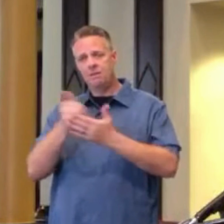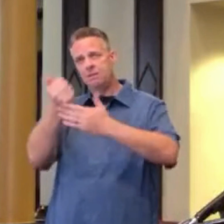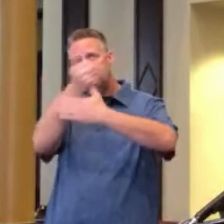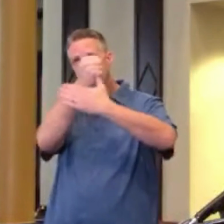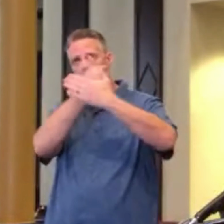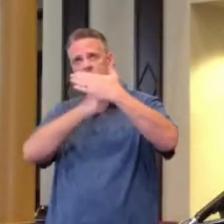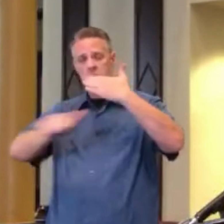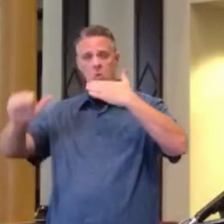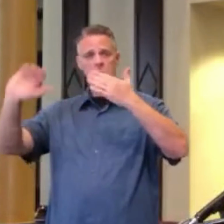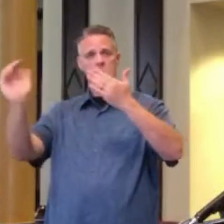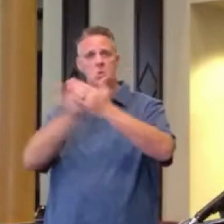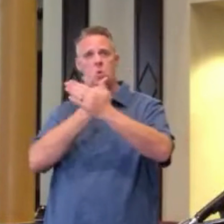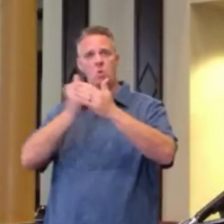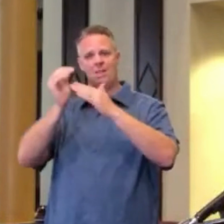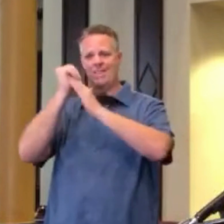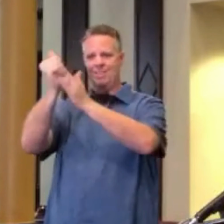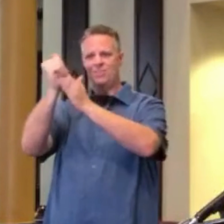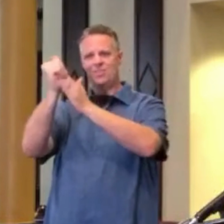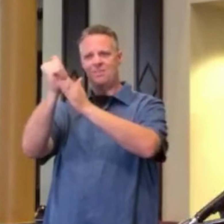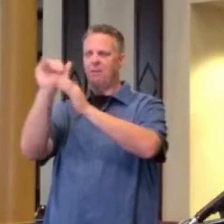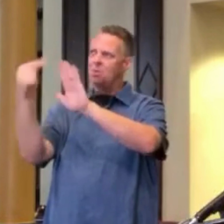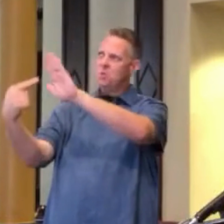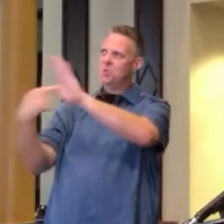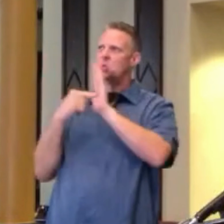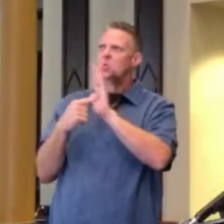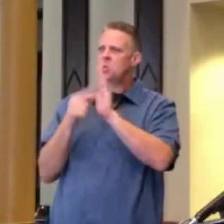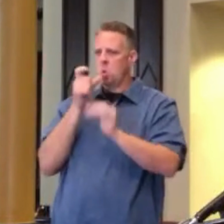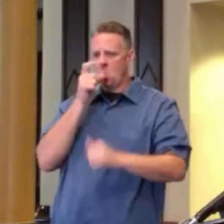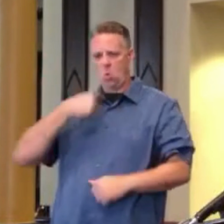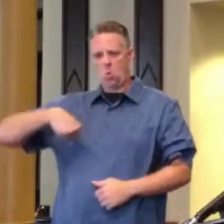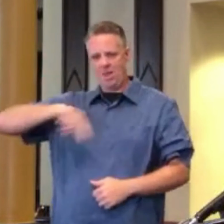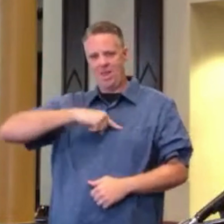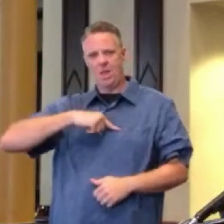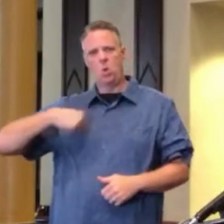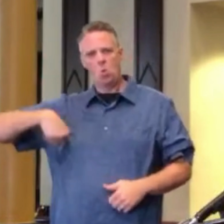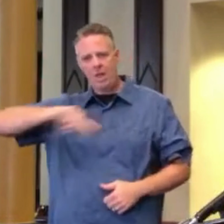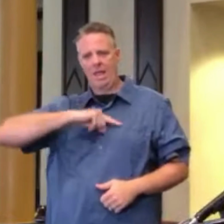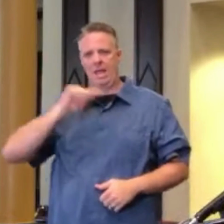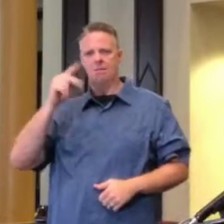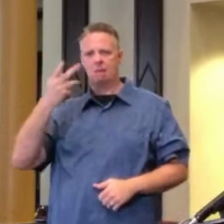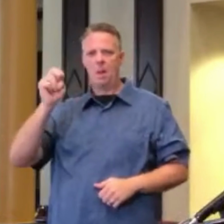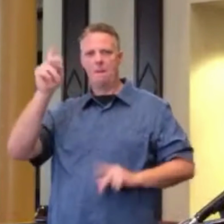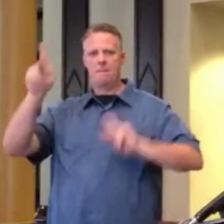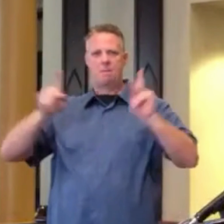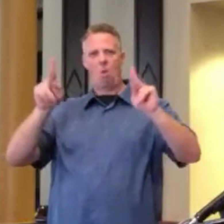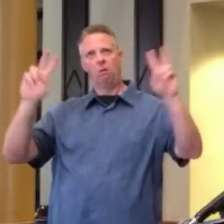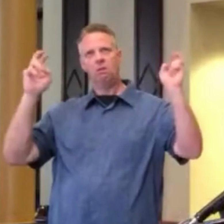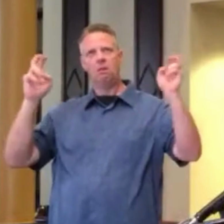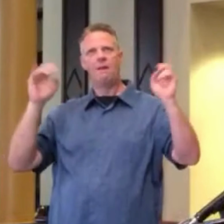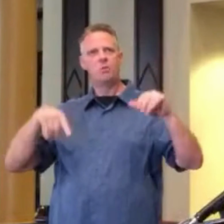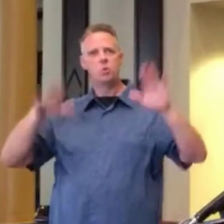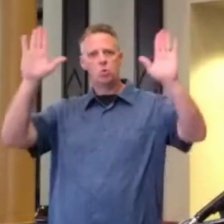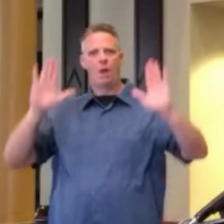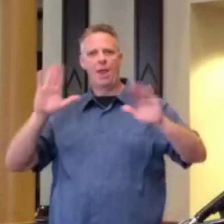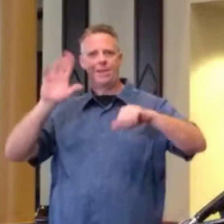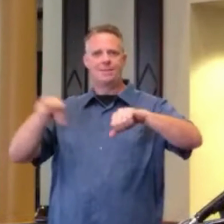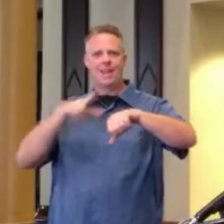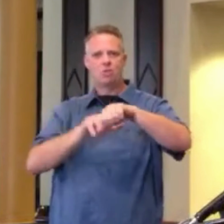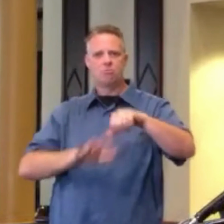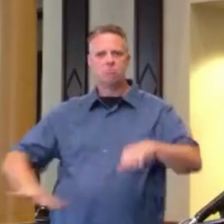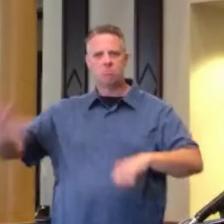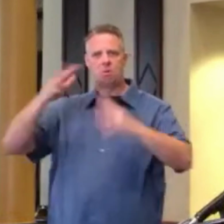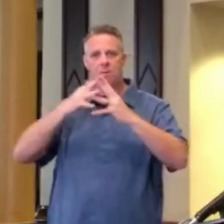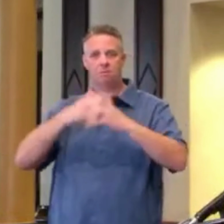that reflects who we really are, we the people of this great nation. President